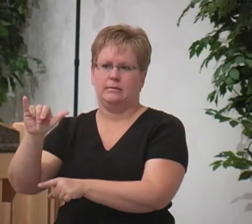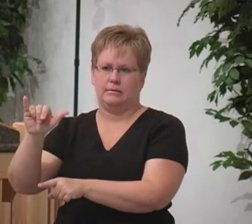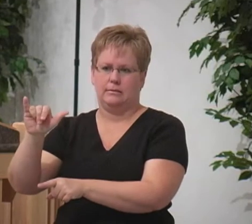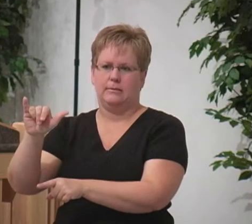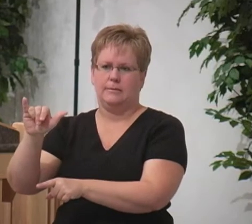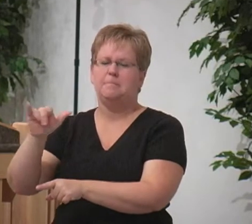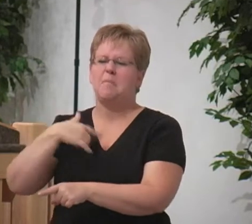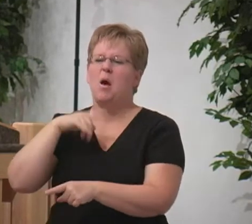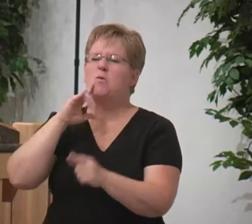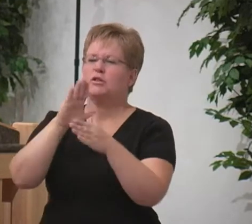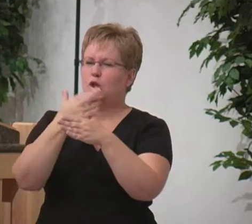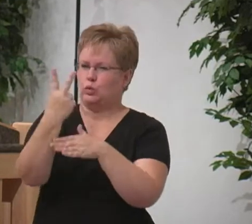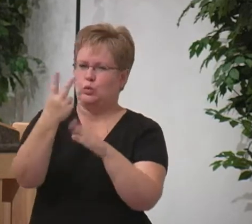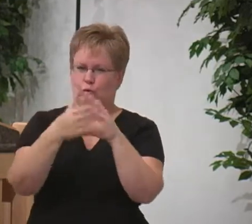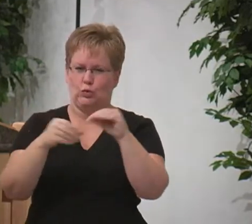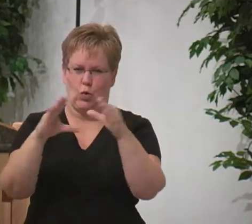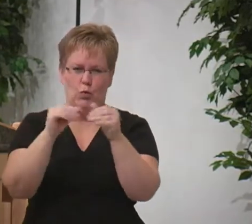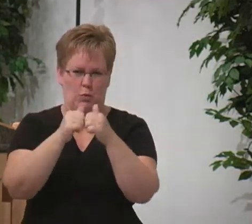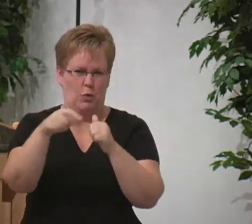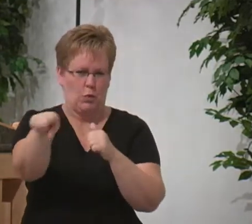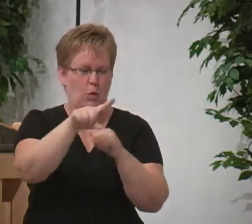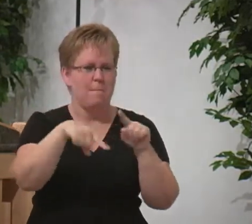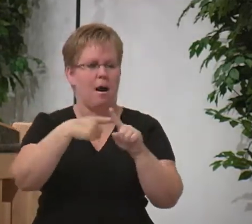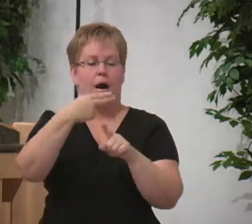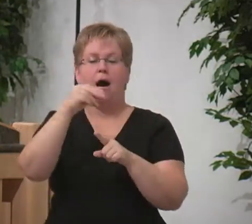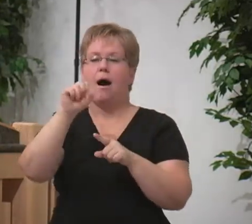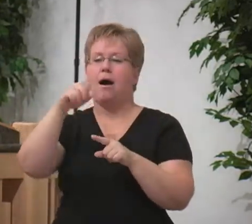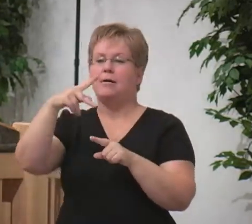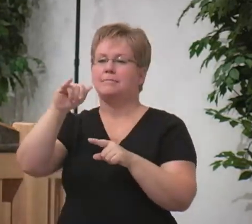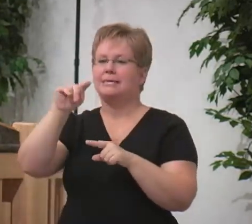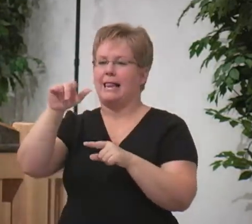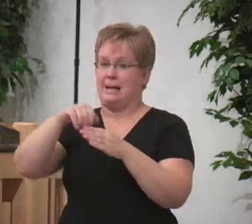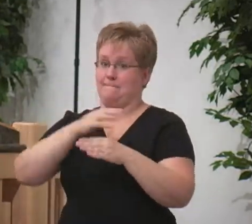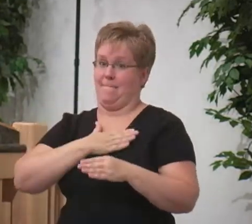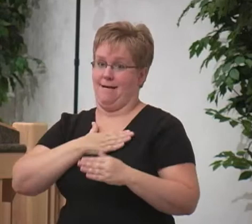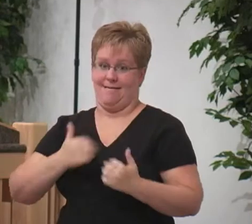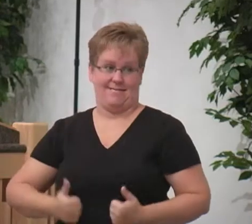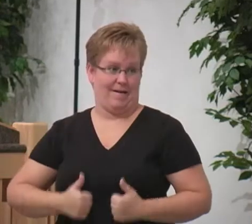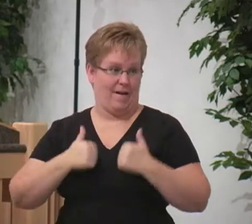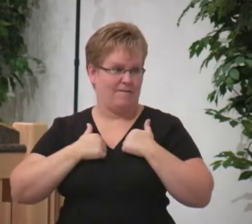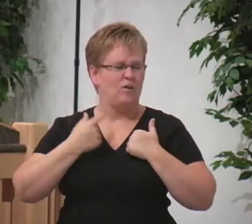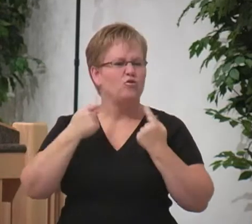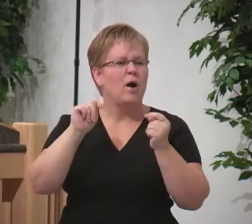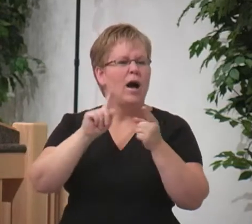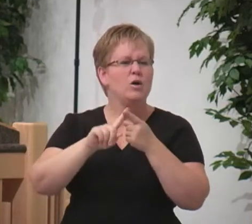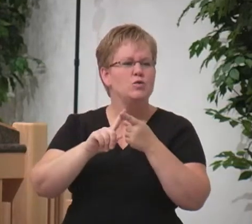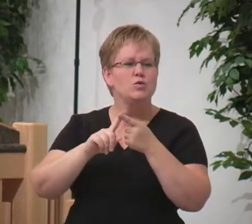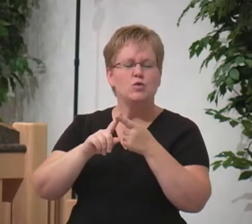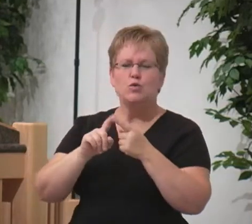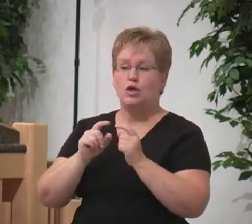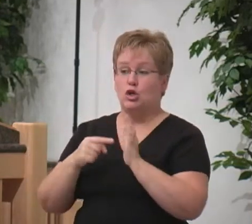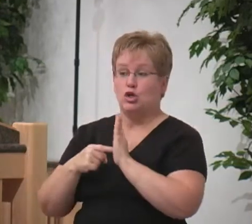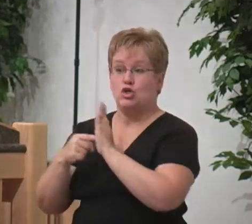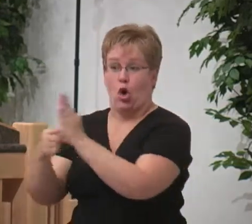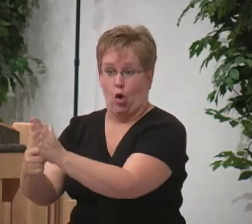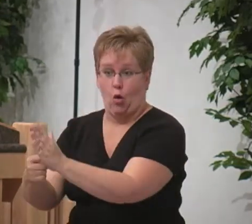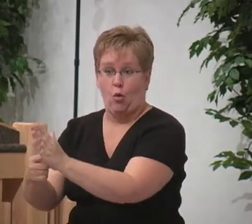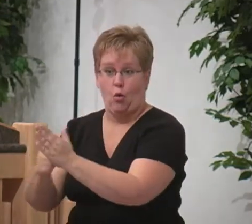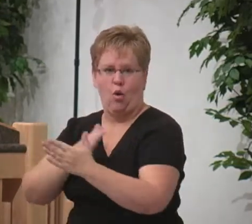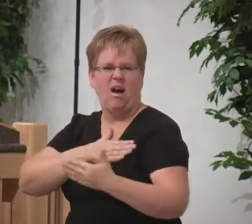two stories with you about hospitality in my own life. A time when I tried to extend hospitality and a time when hospitality